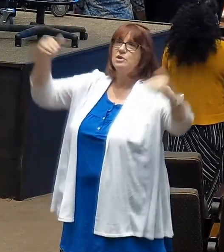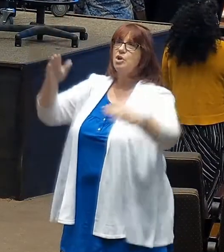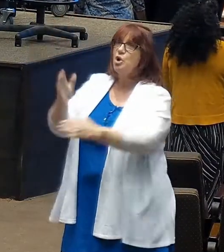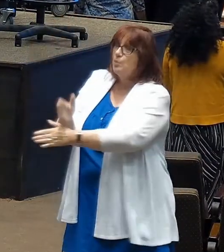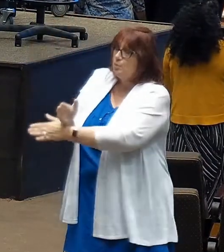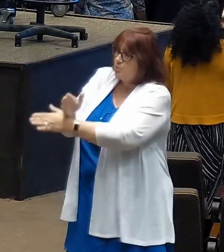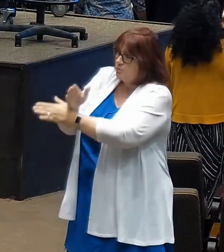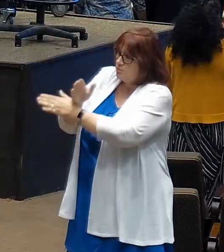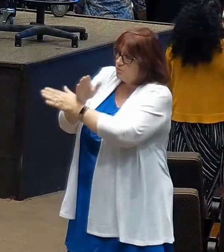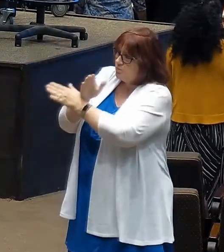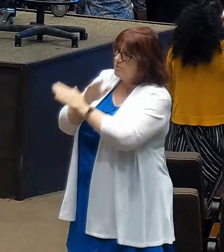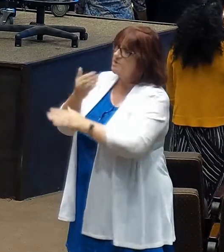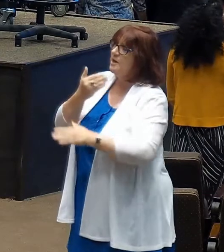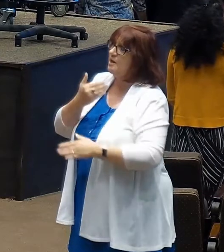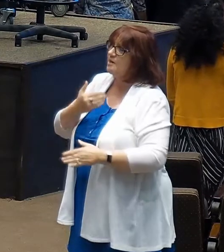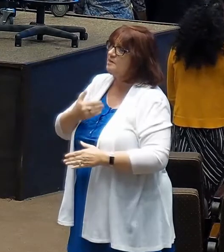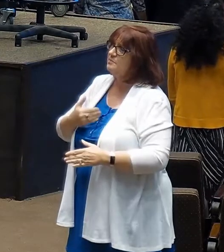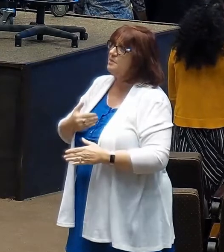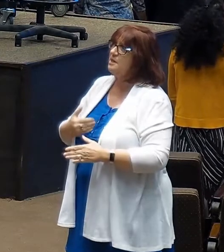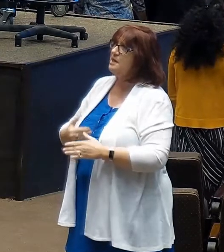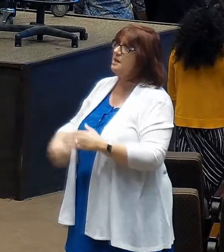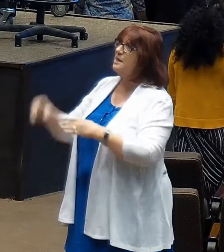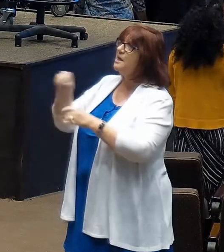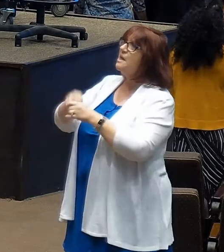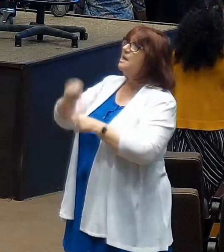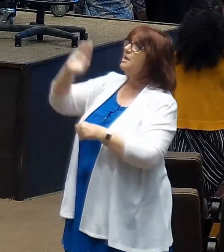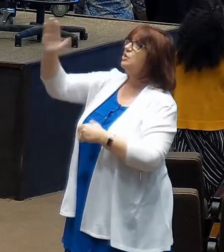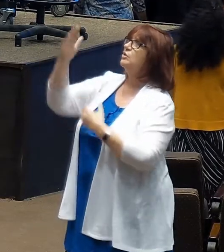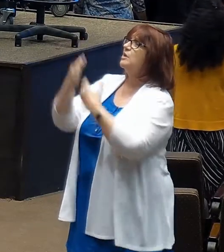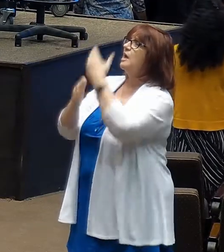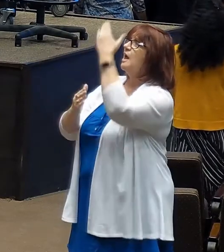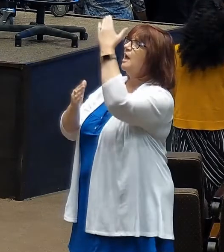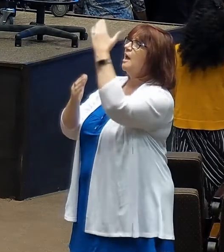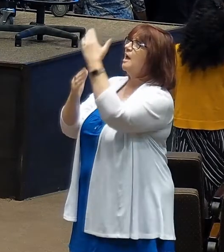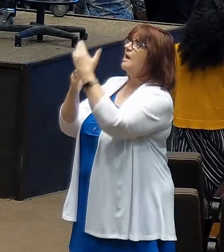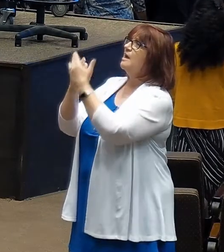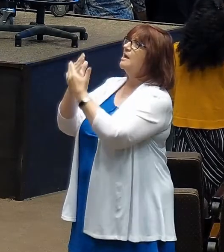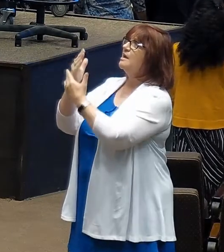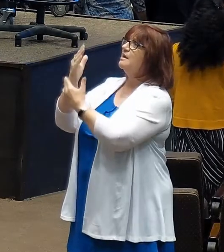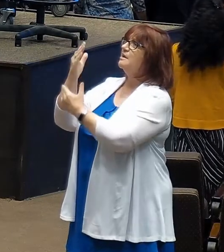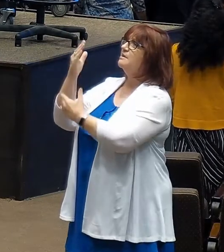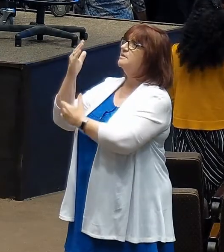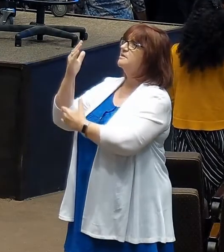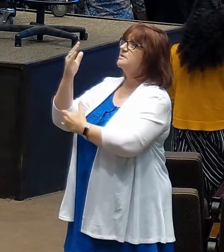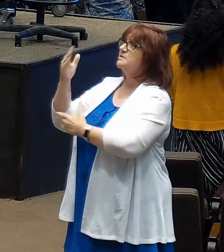Stand in the hollow of thy hand. Keep me